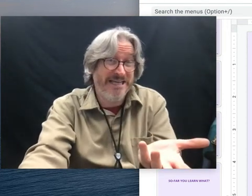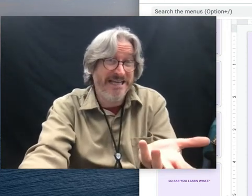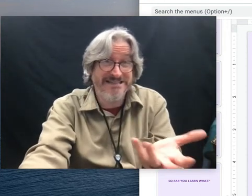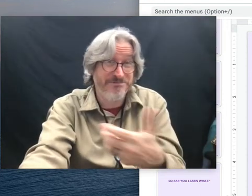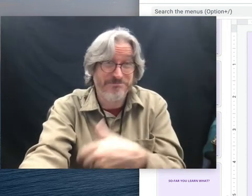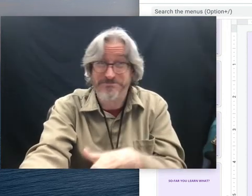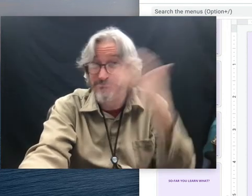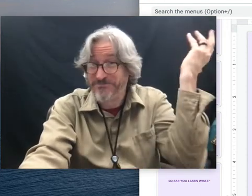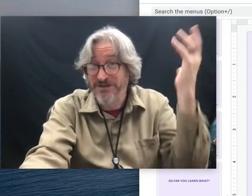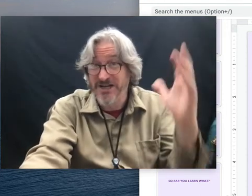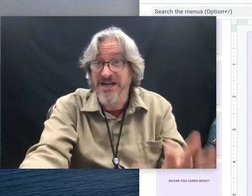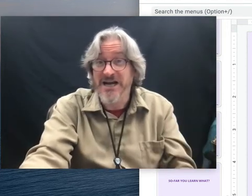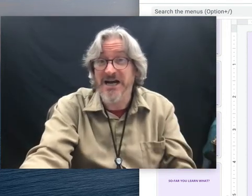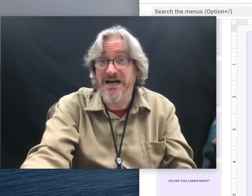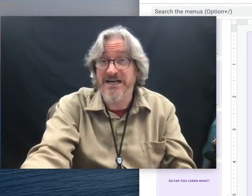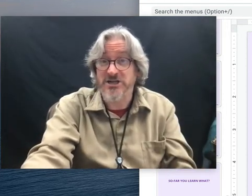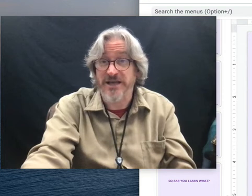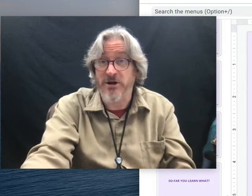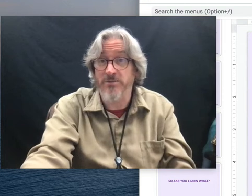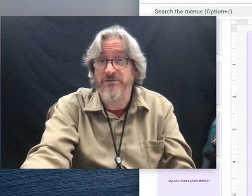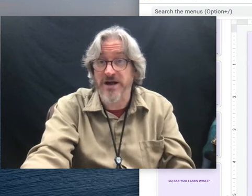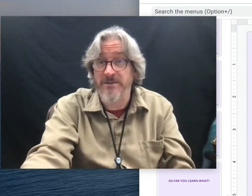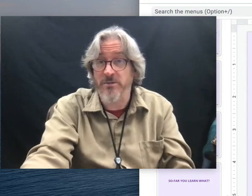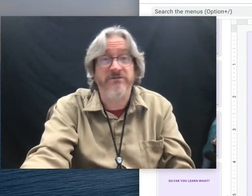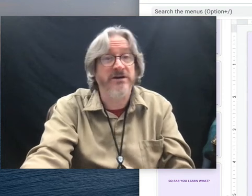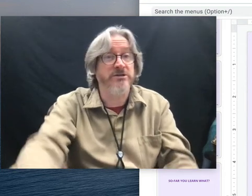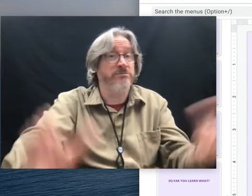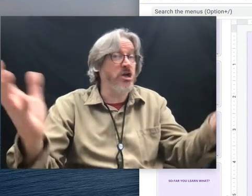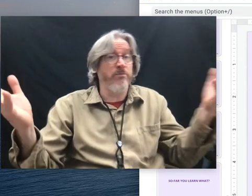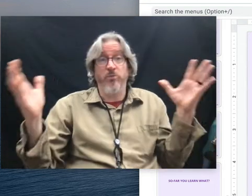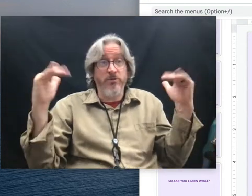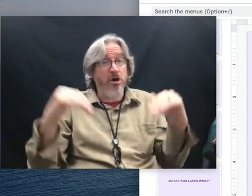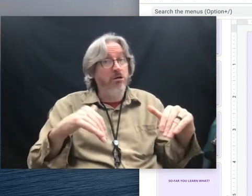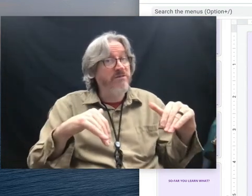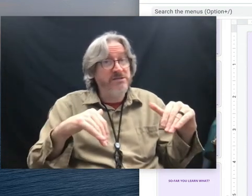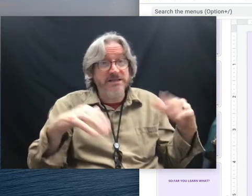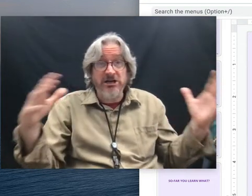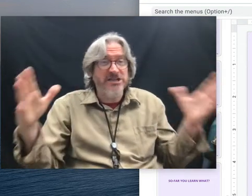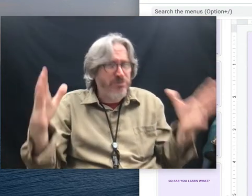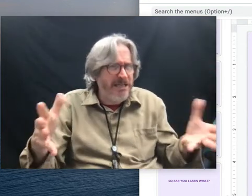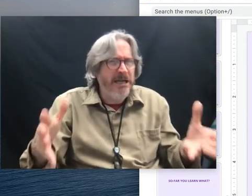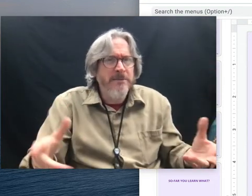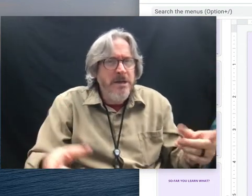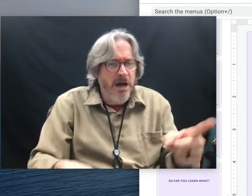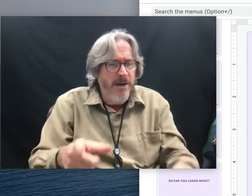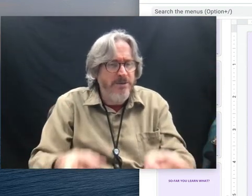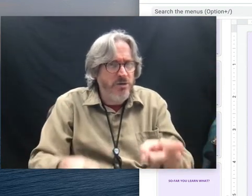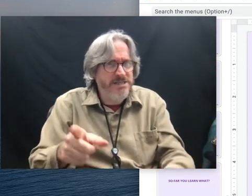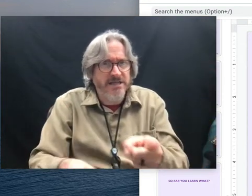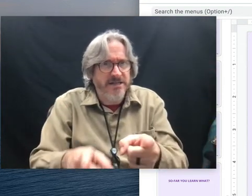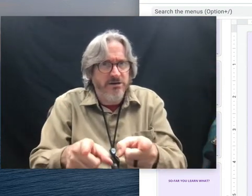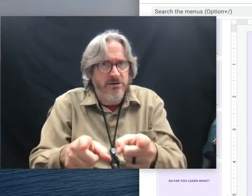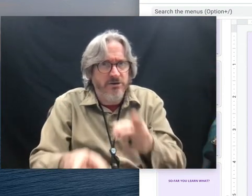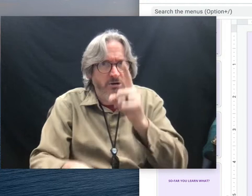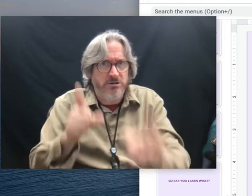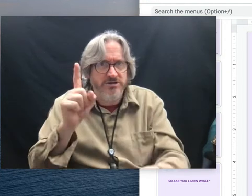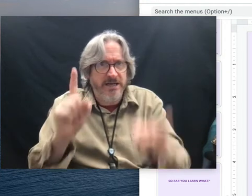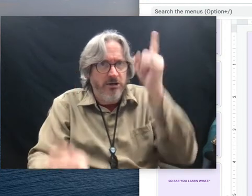swallowed keys, dog ate my homework, forgot my homework, forgot to do. So we put all of those in there. It's really, I'm noticing that